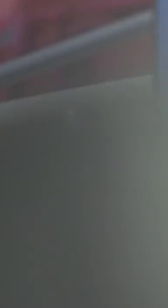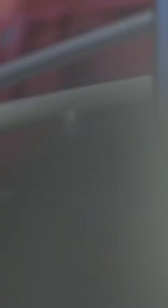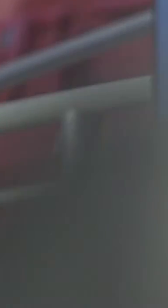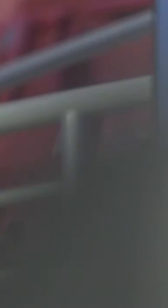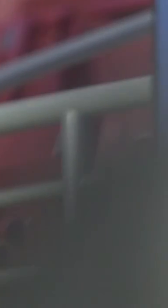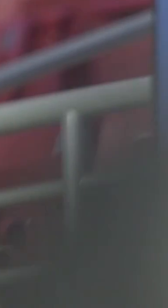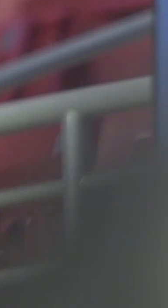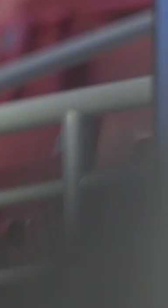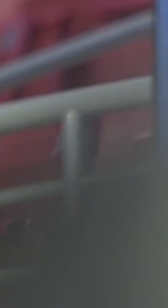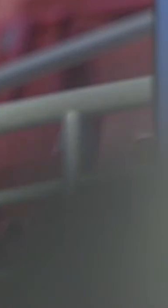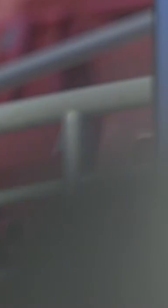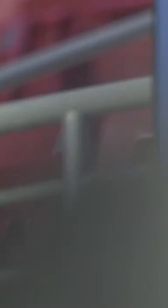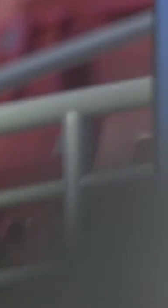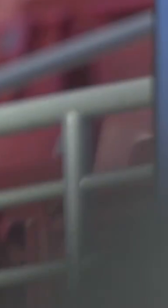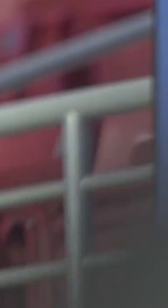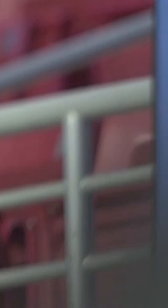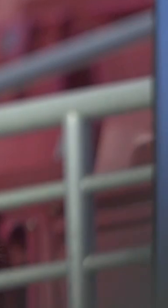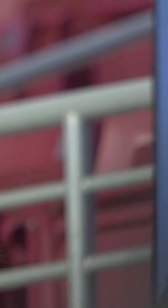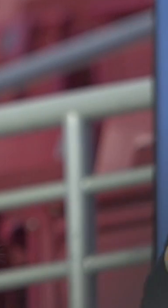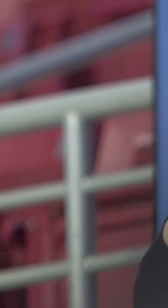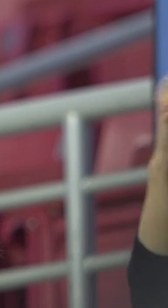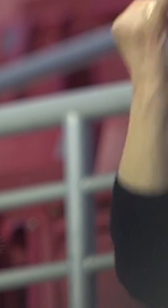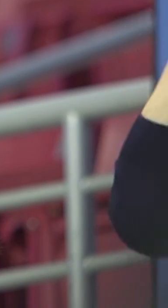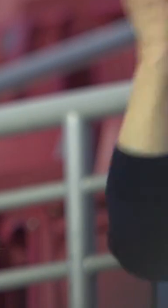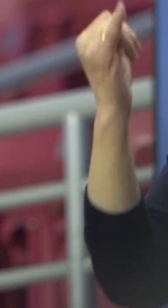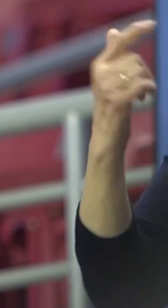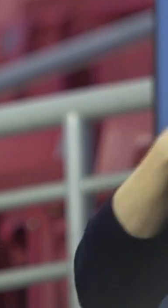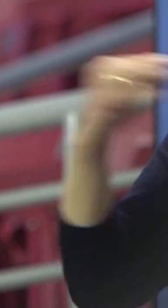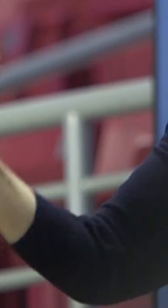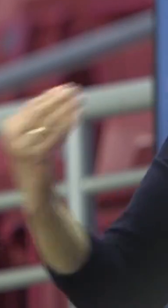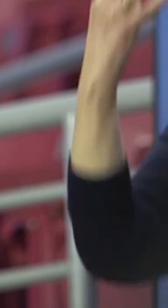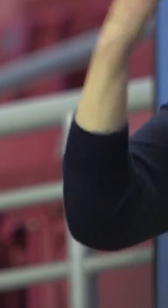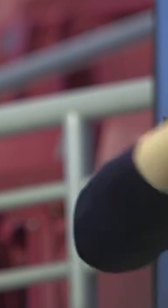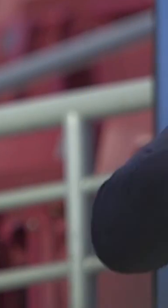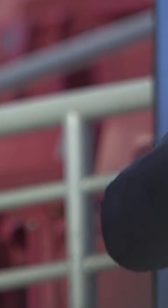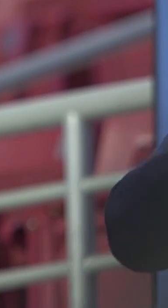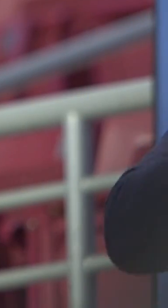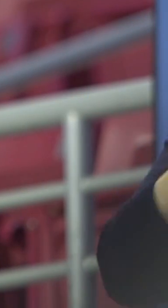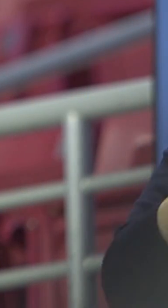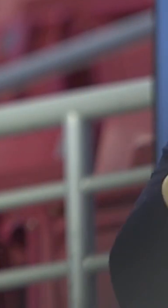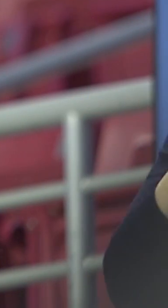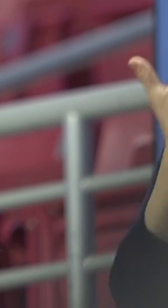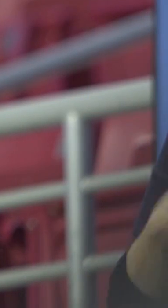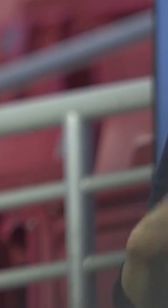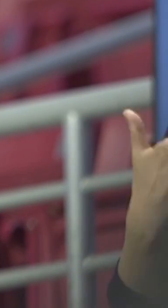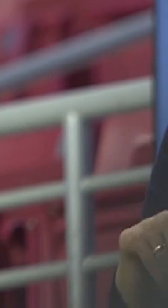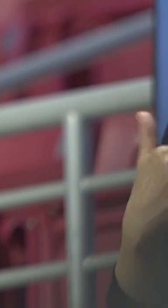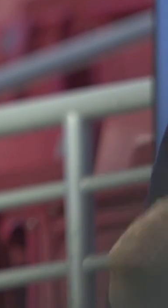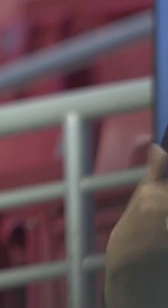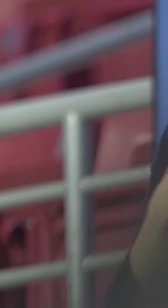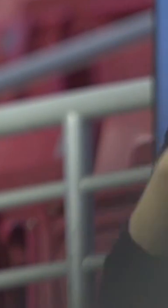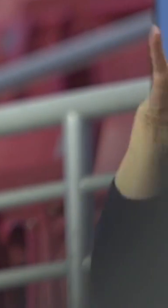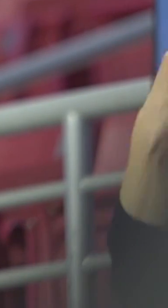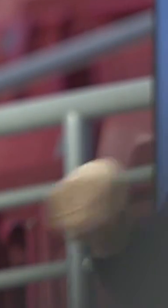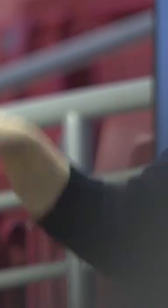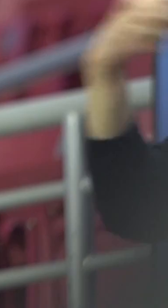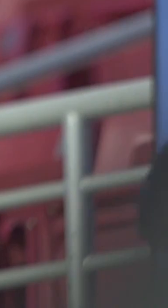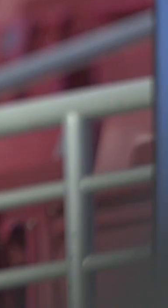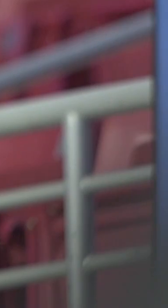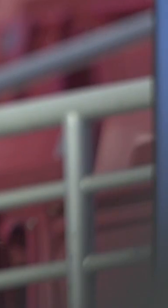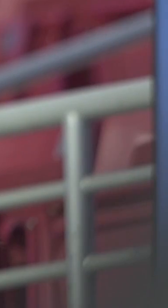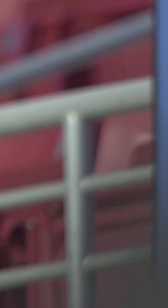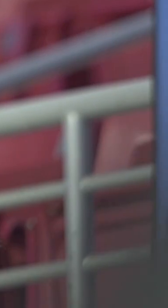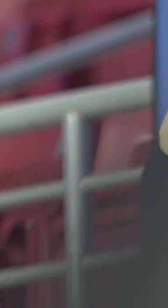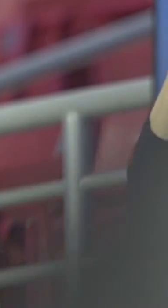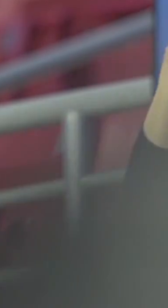Thank you so much. You have no idea how happy I am to be standing here representing my family and the Maguire